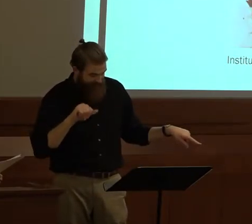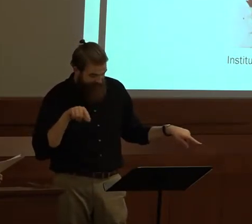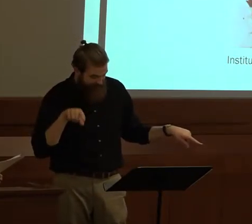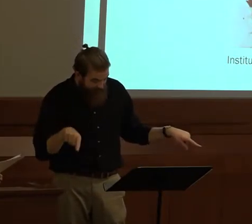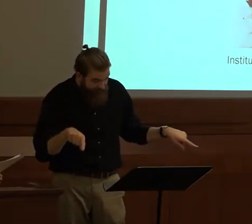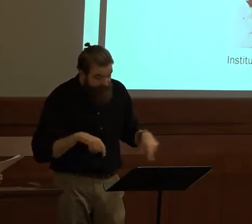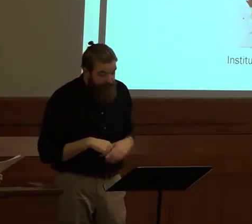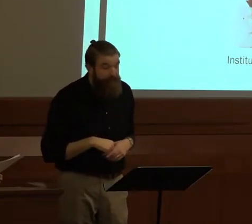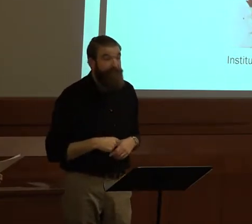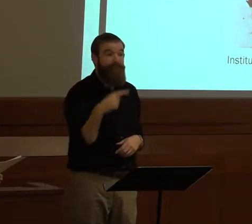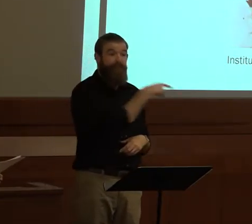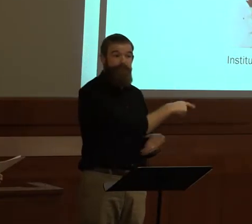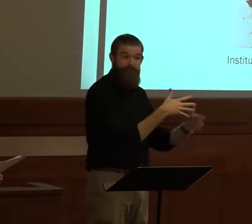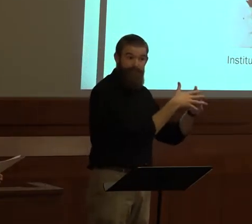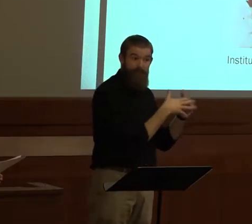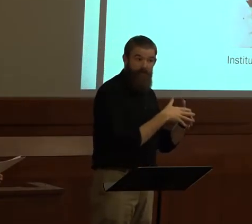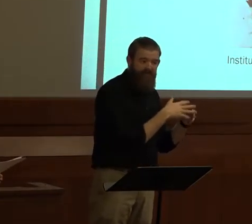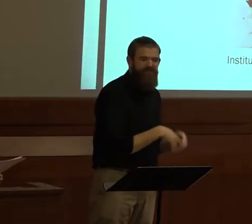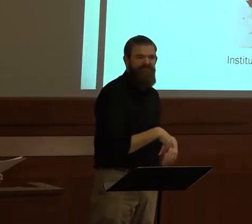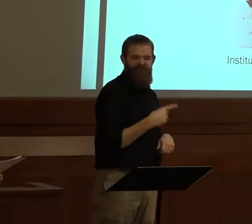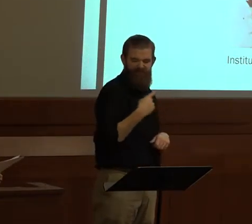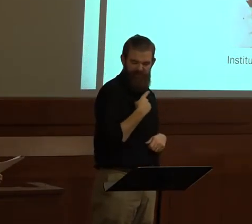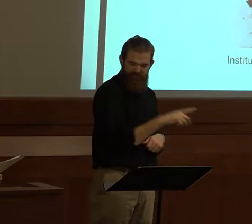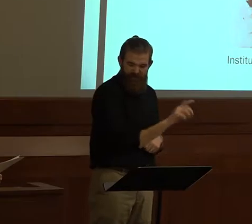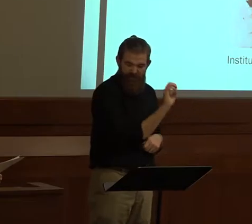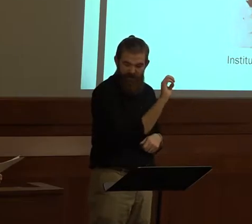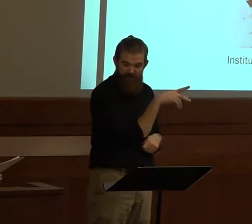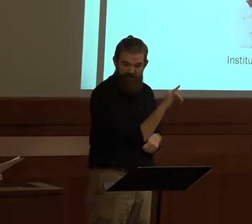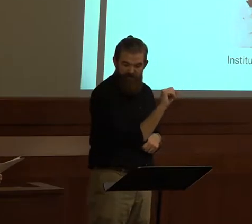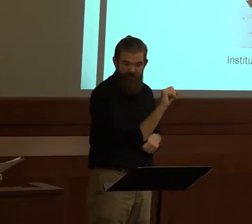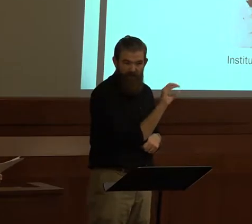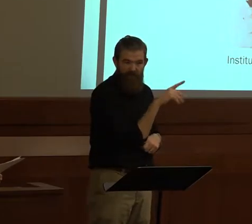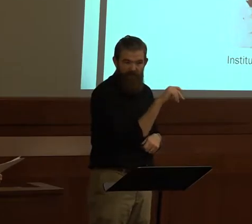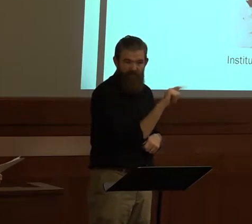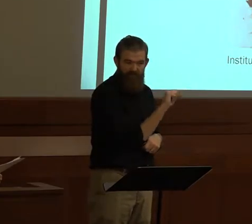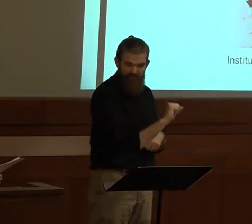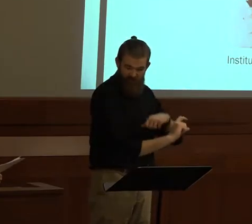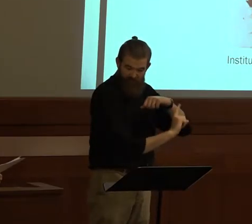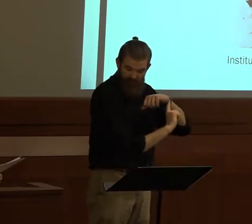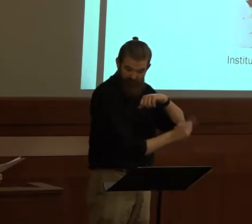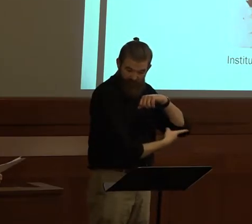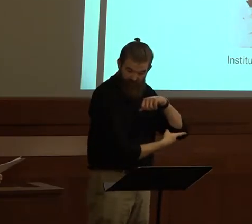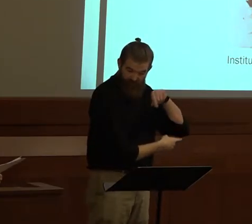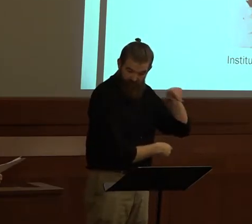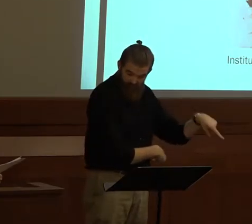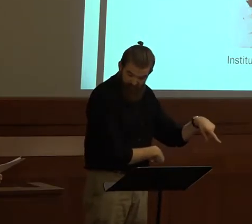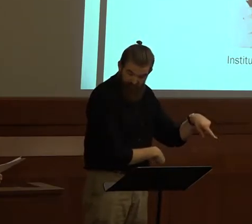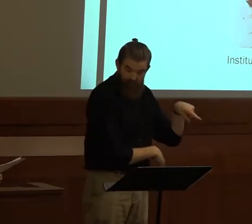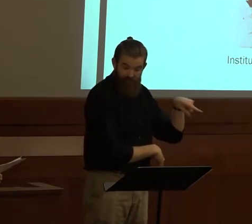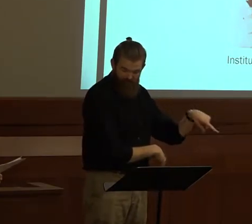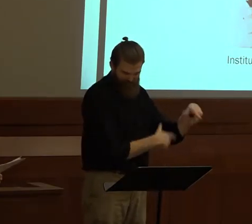America. There were even ordained deaf ministers in these denominations. But because La Fonta went